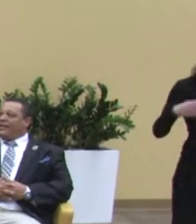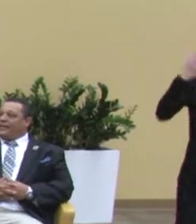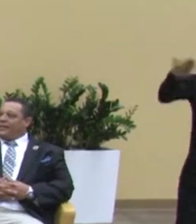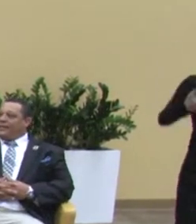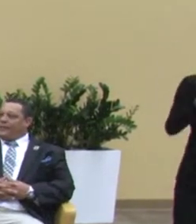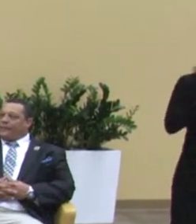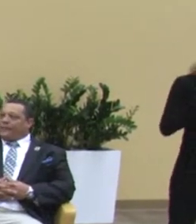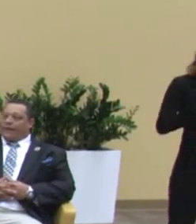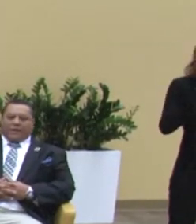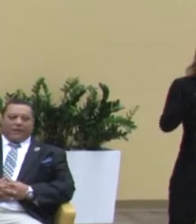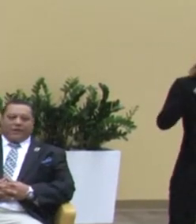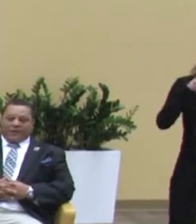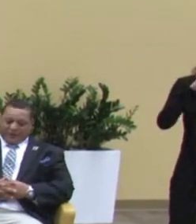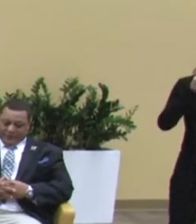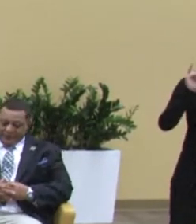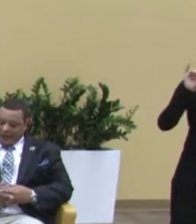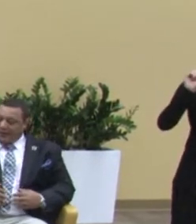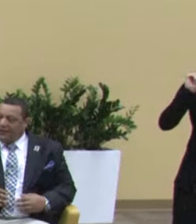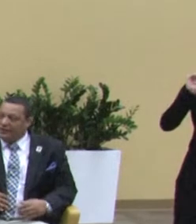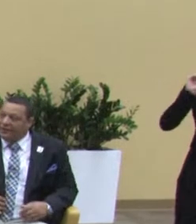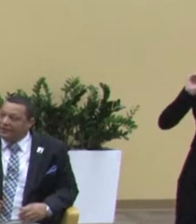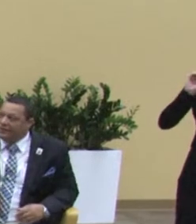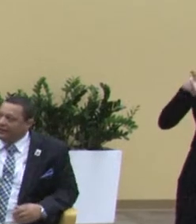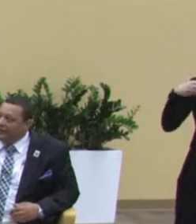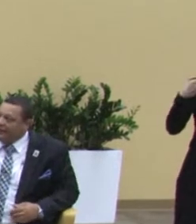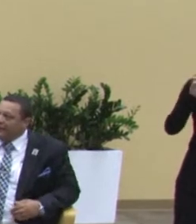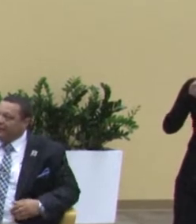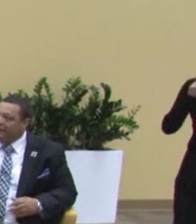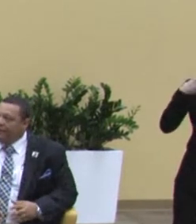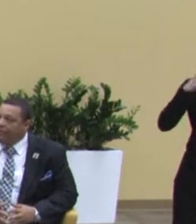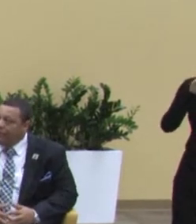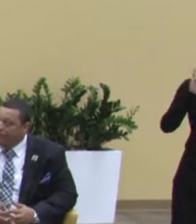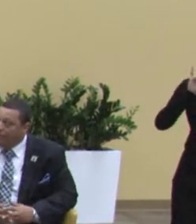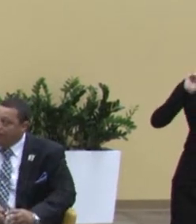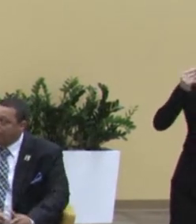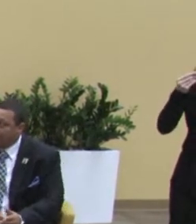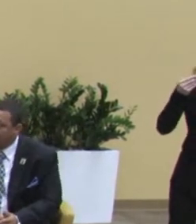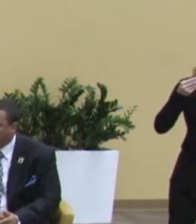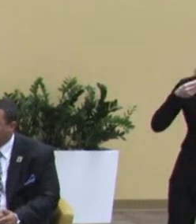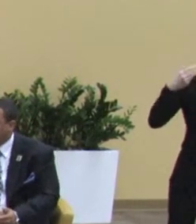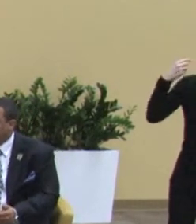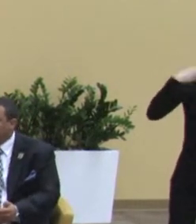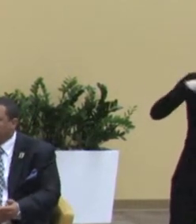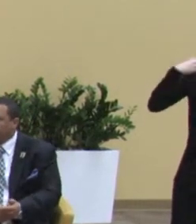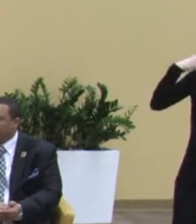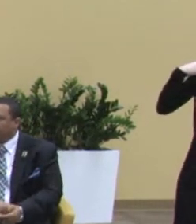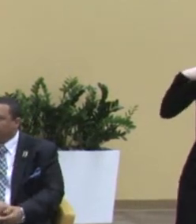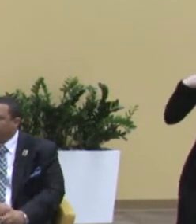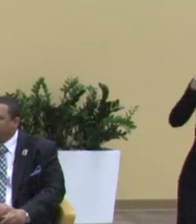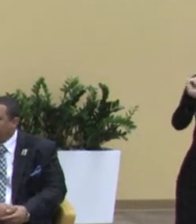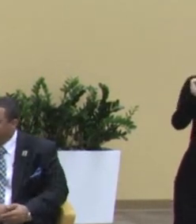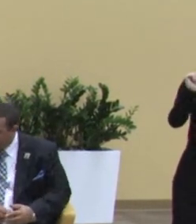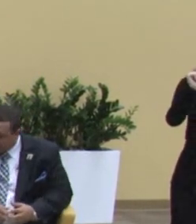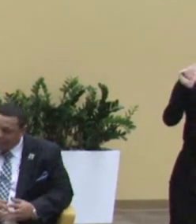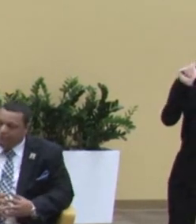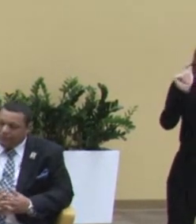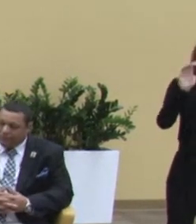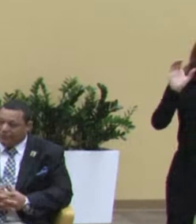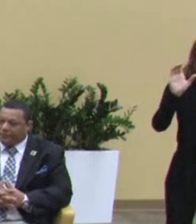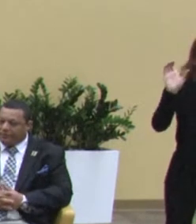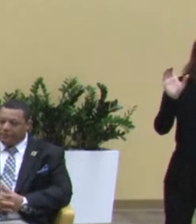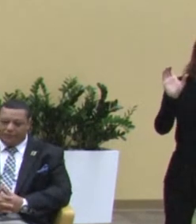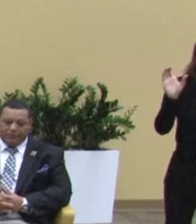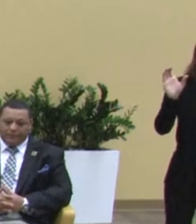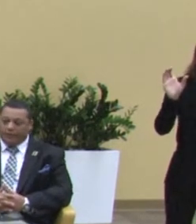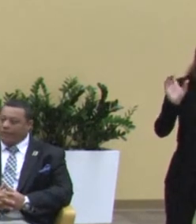Welcome. My name is Christopher Herring. I'm the chairman of the Texas Association African American Chambers of Commerce.